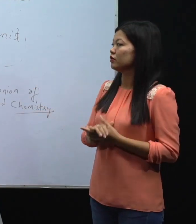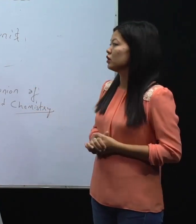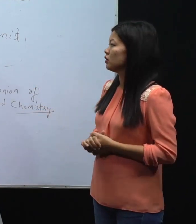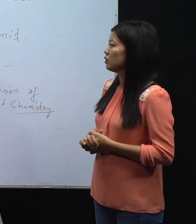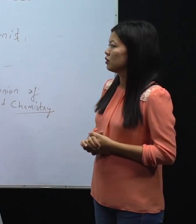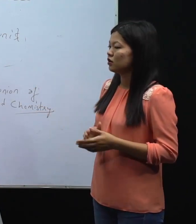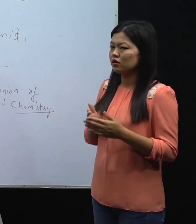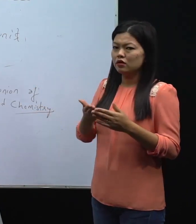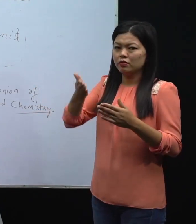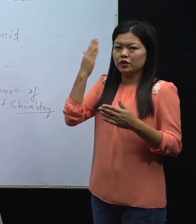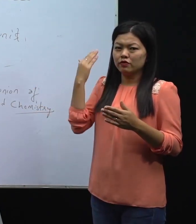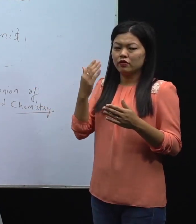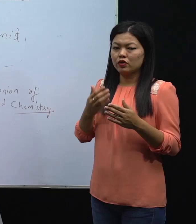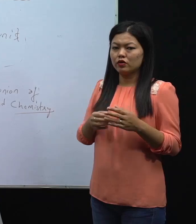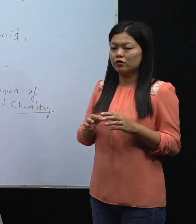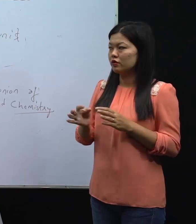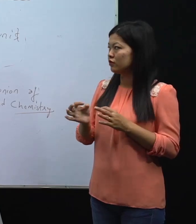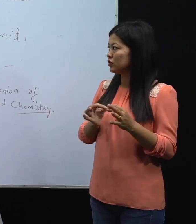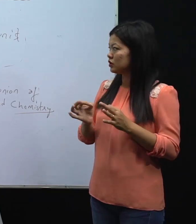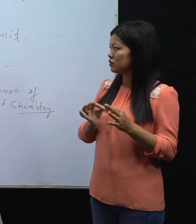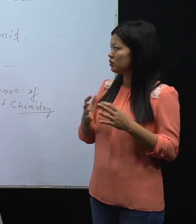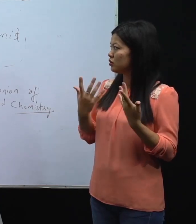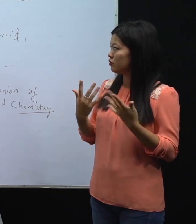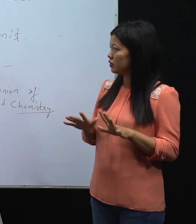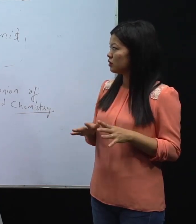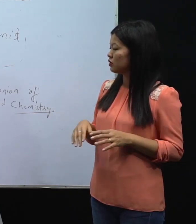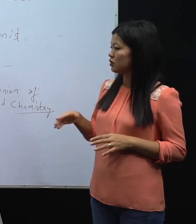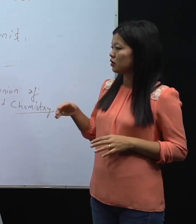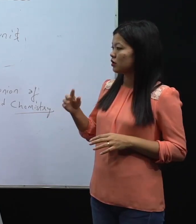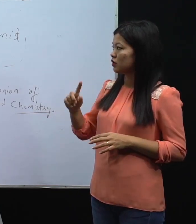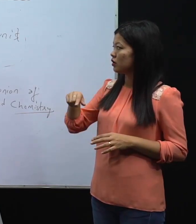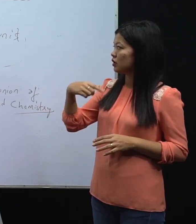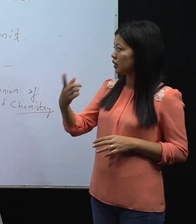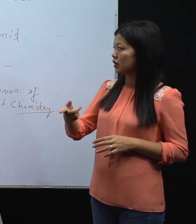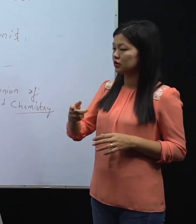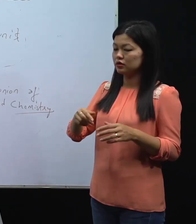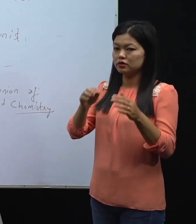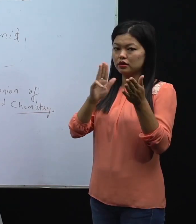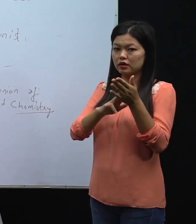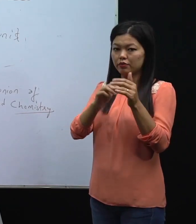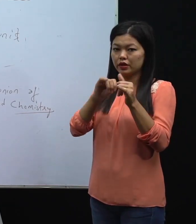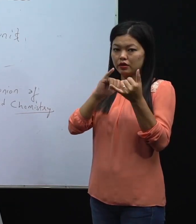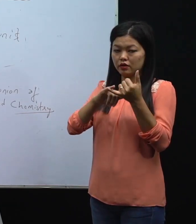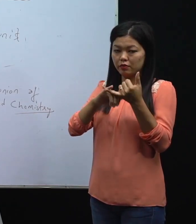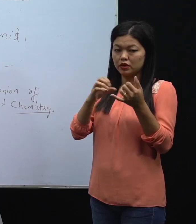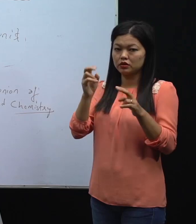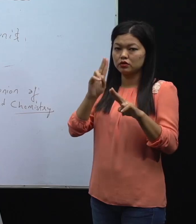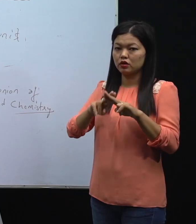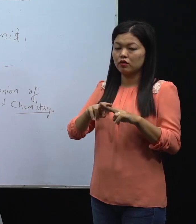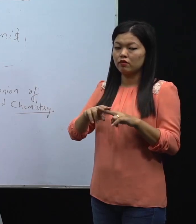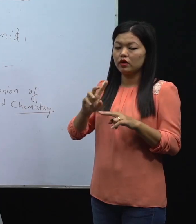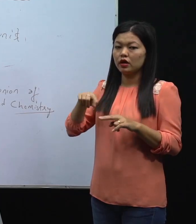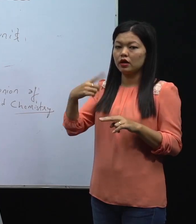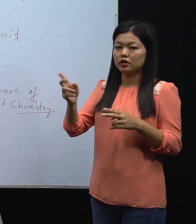the other part of the mass of an atom, that is, we will discuss about the mass of some elements, okay? Like from